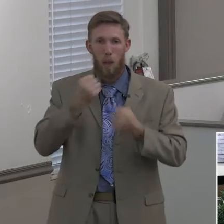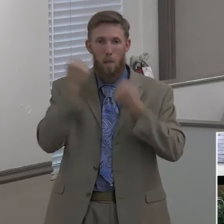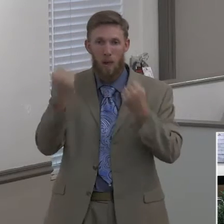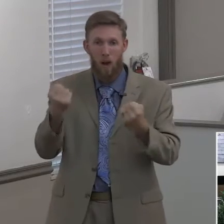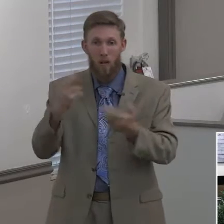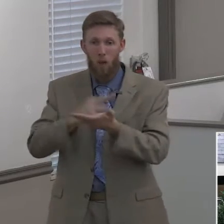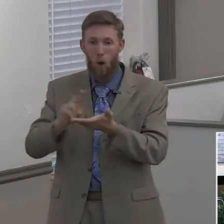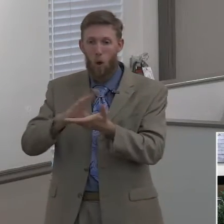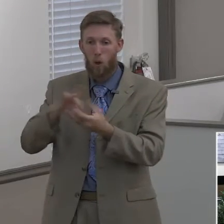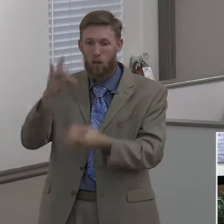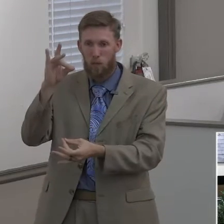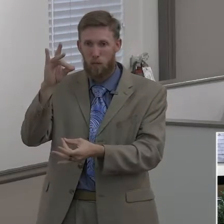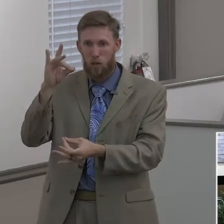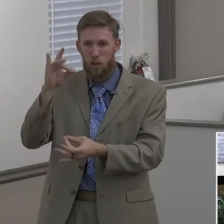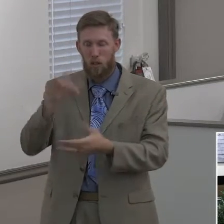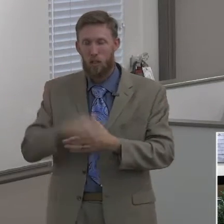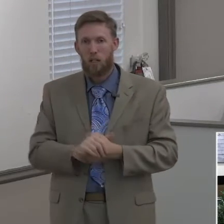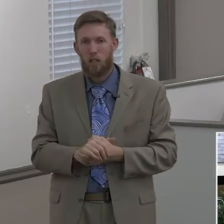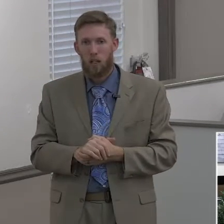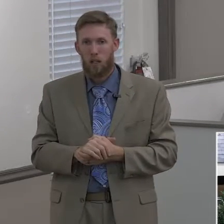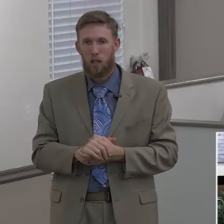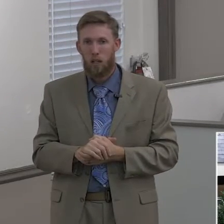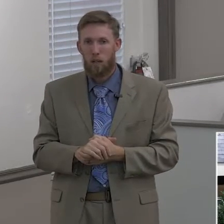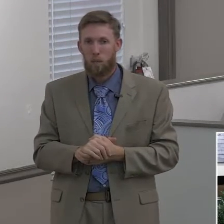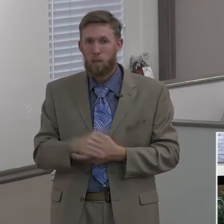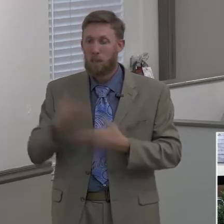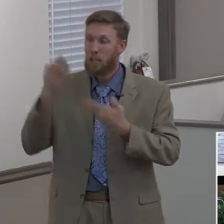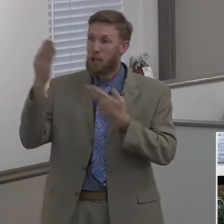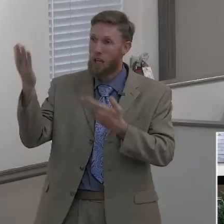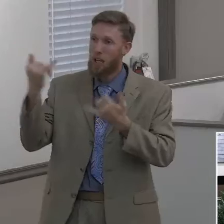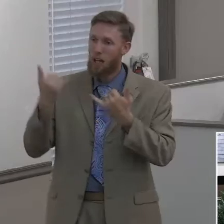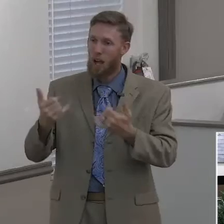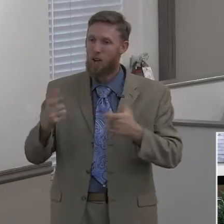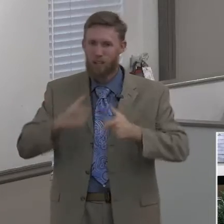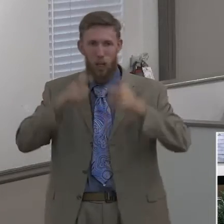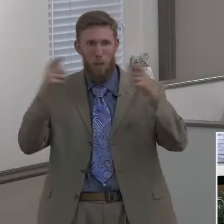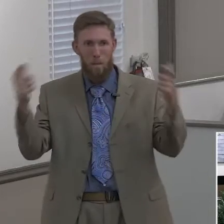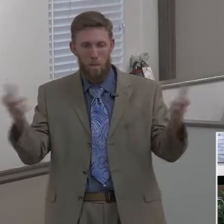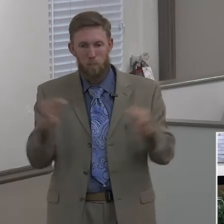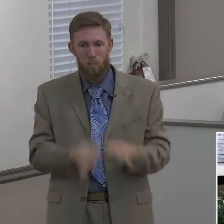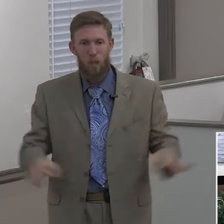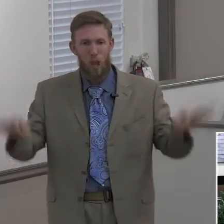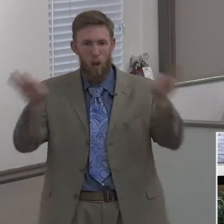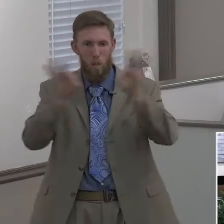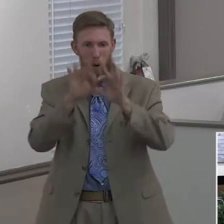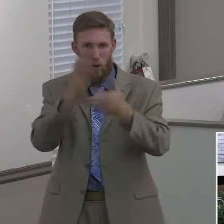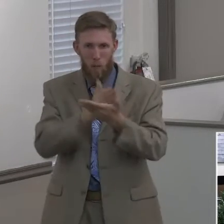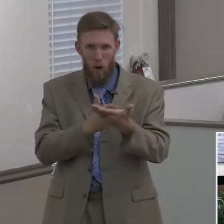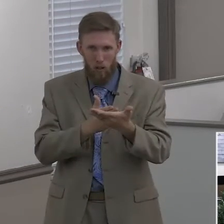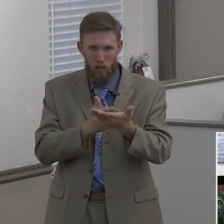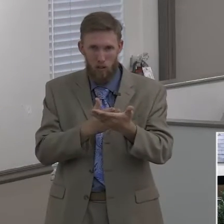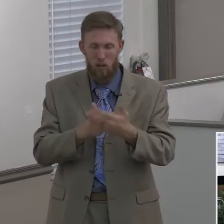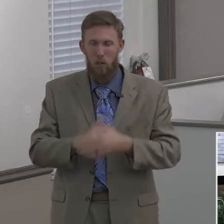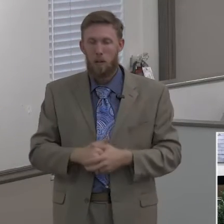says through the power of the Holy Ghost. He now is the big player in the room.